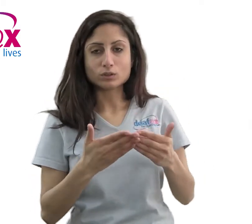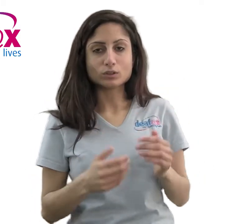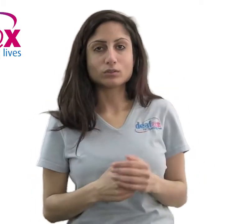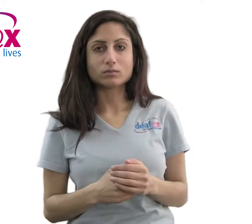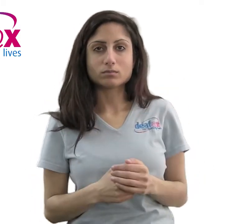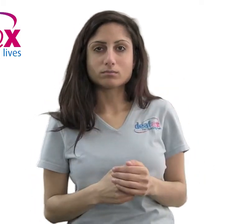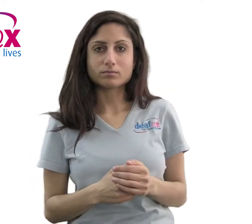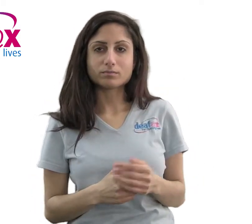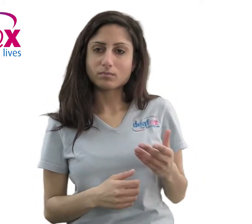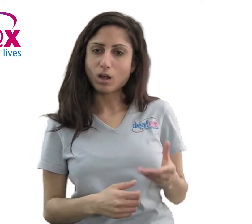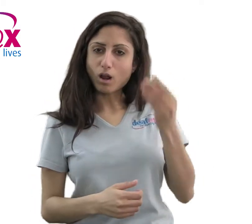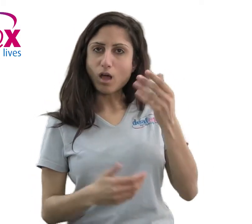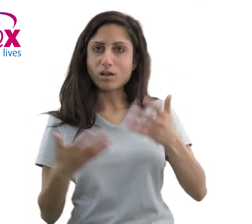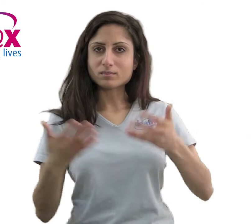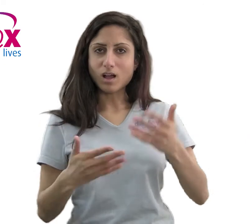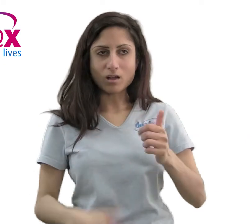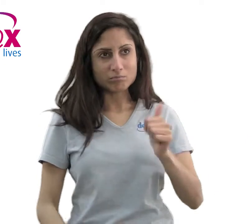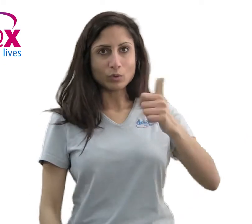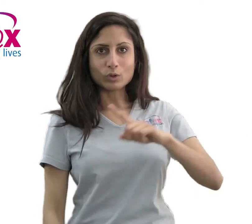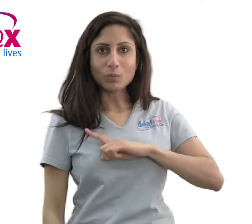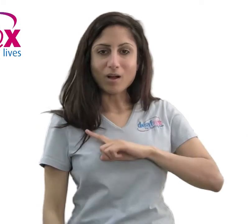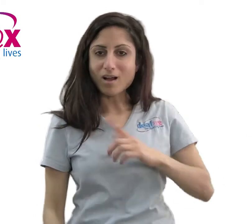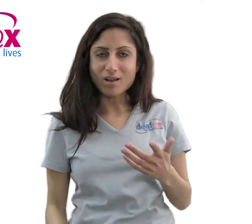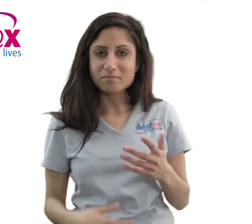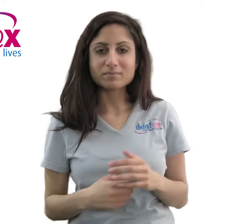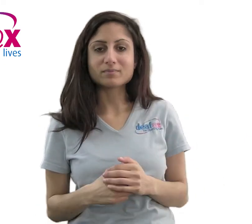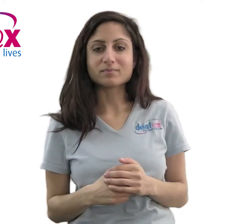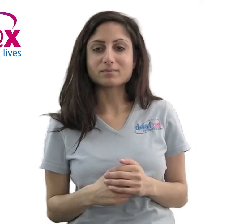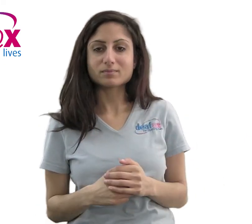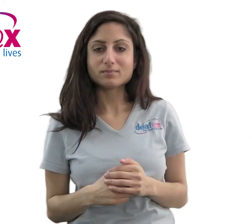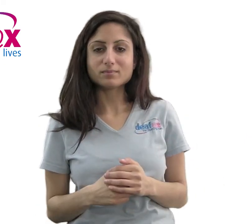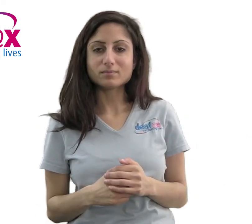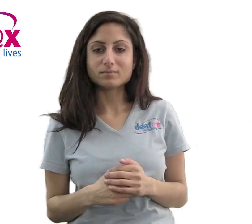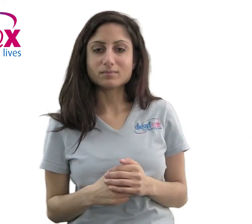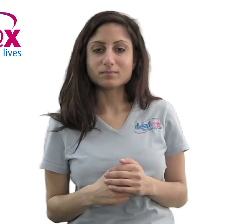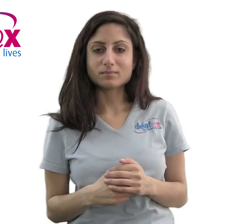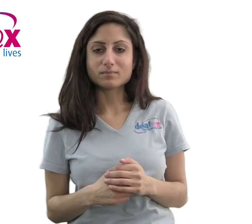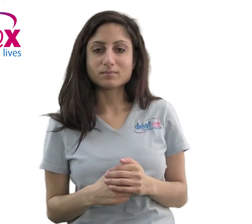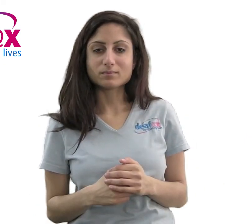language, the other group were given verbal training, and the third group no intervention at